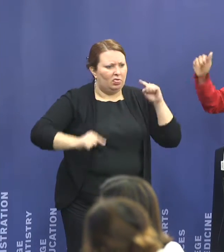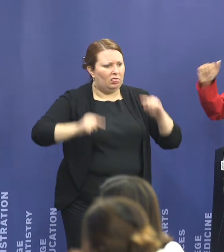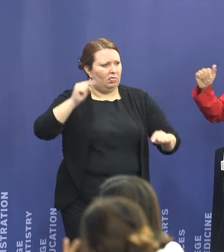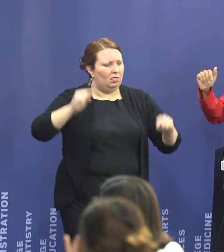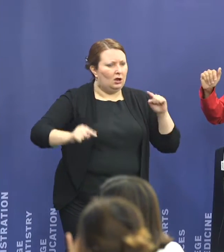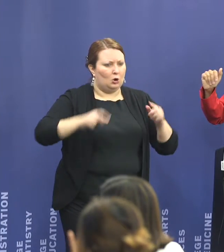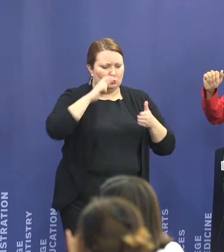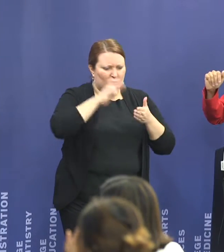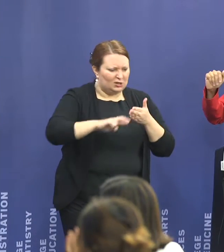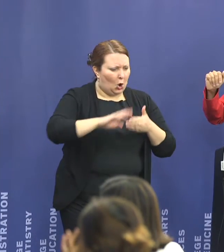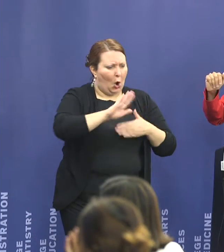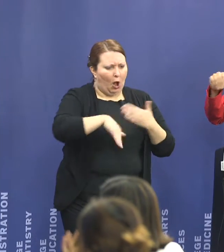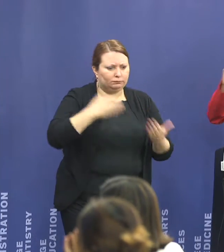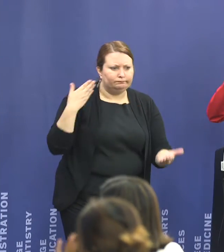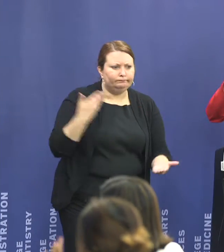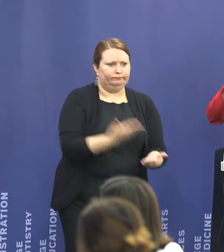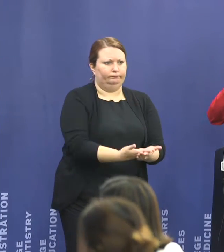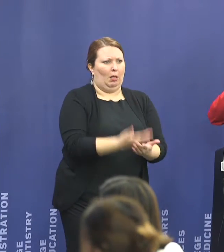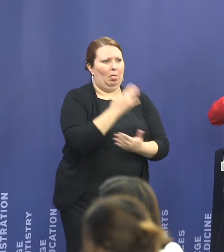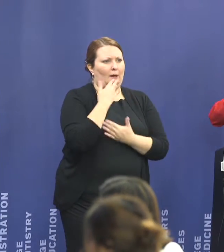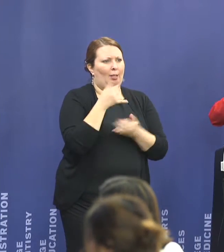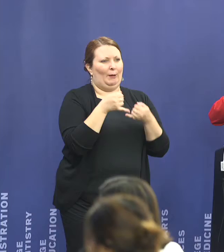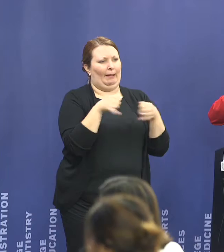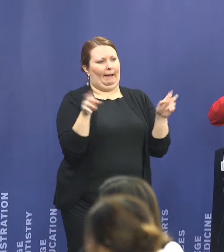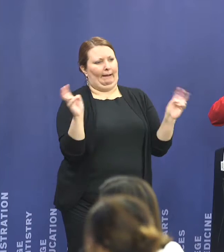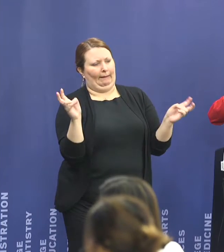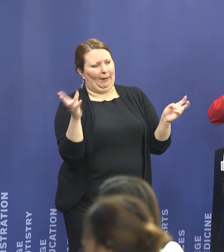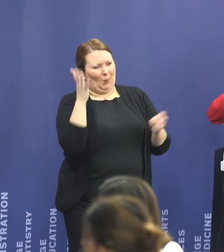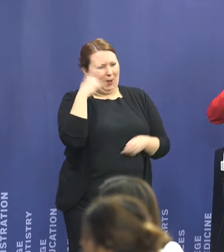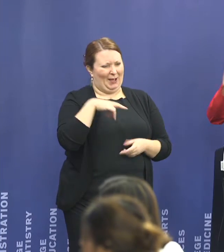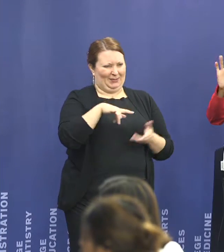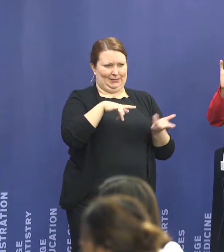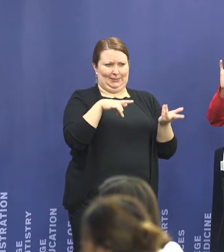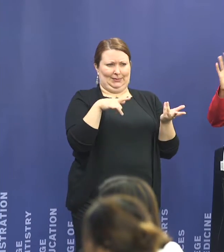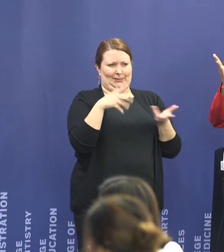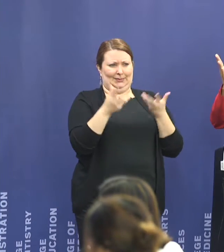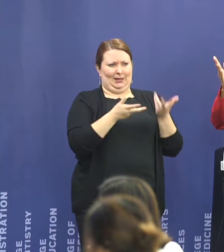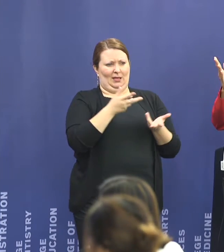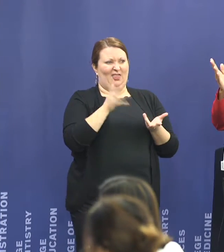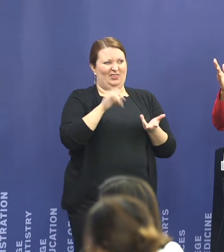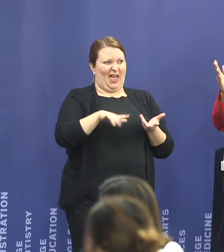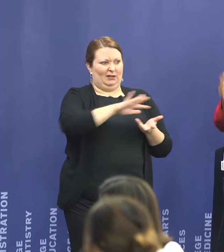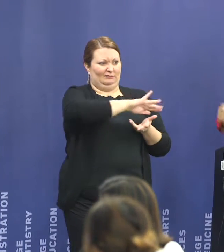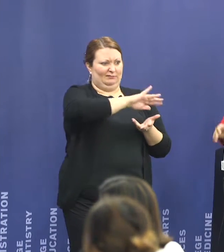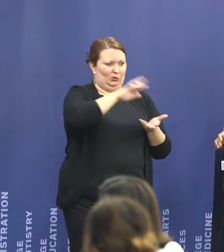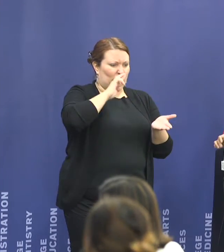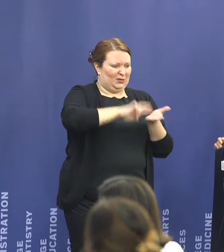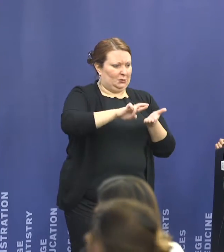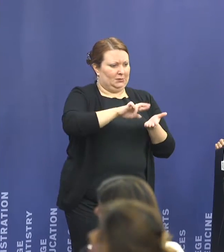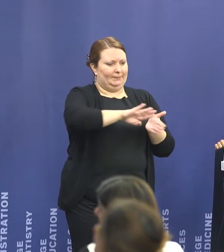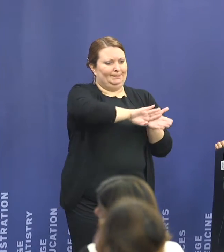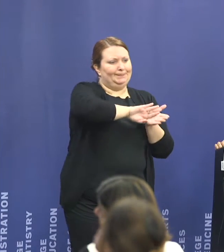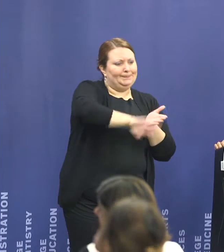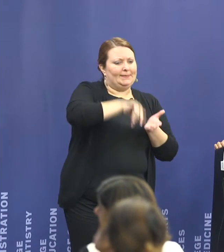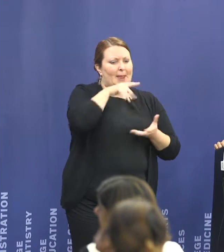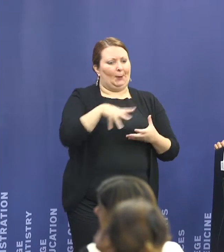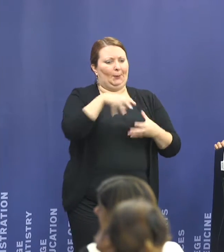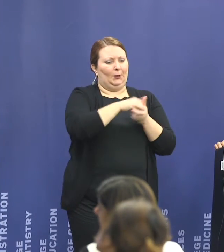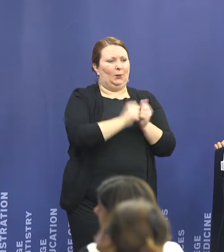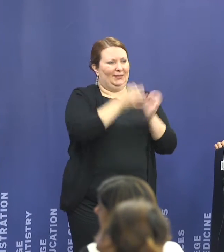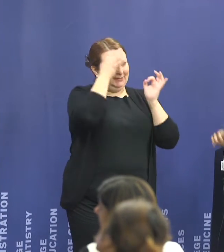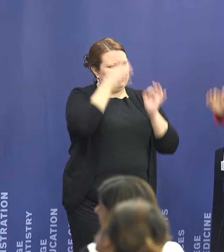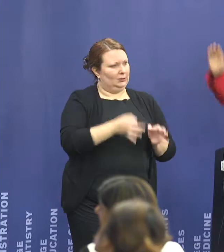research, all document the presence of a color line. Why was this literature discounted and not included in the decision making,